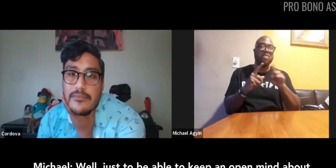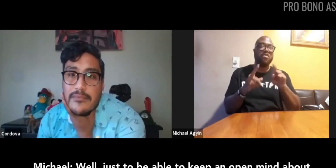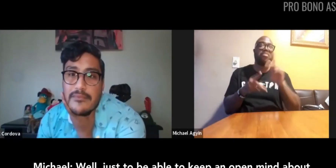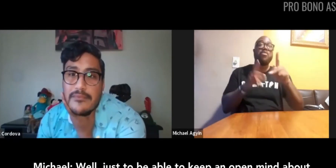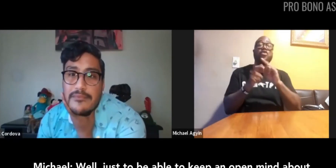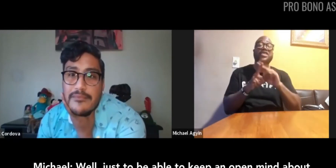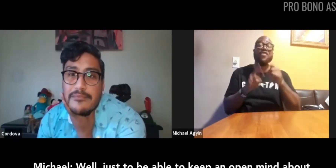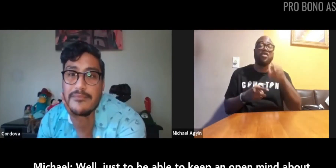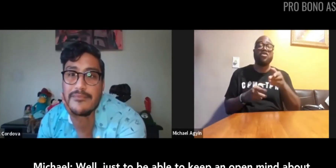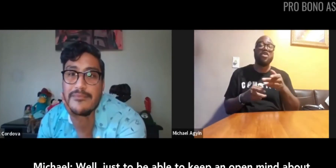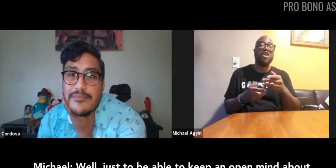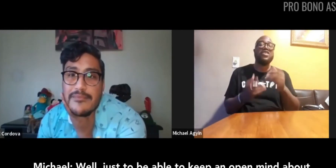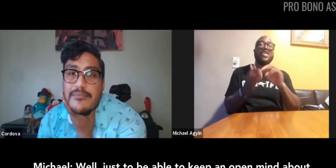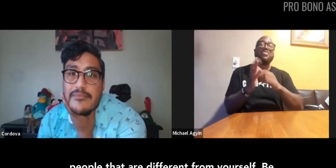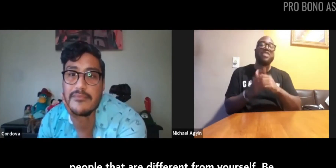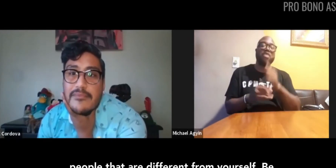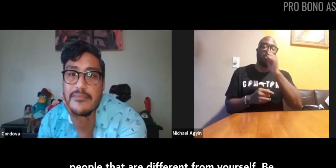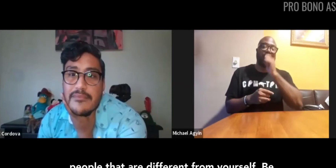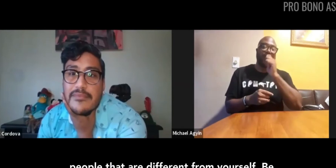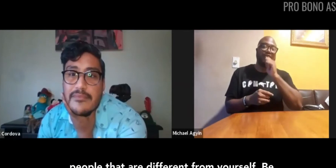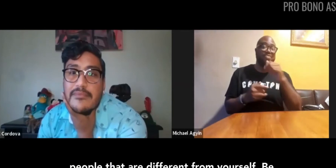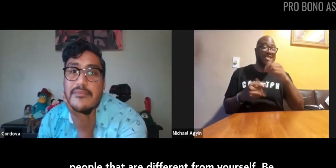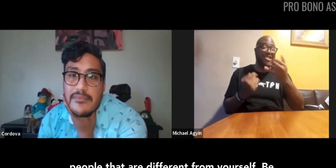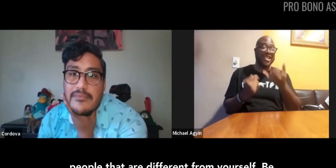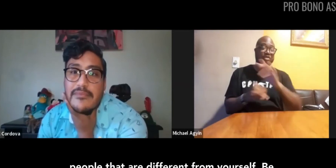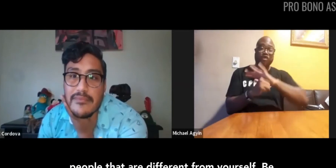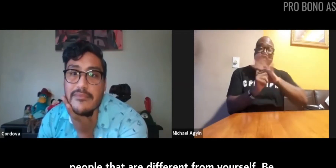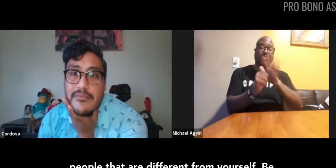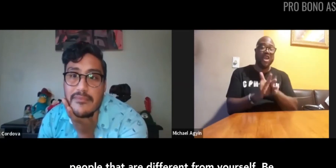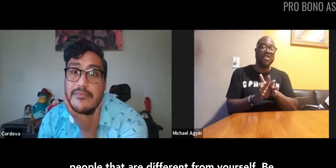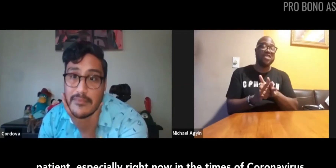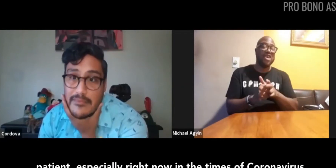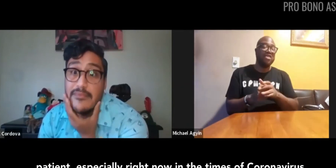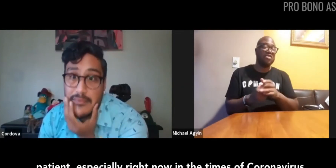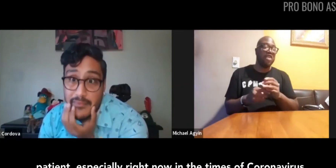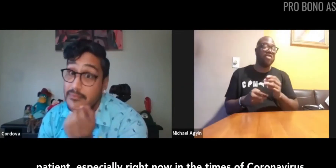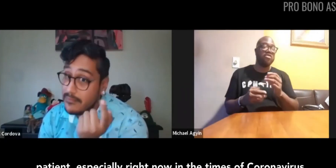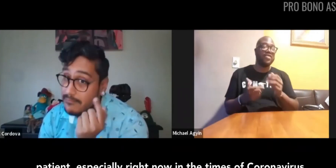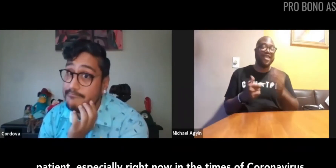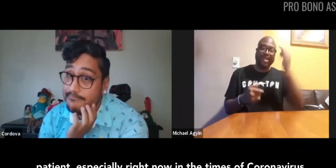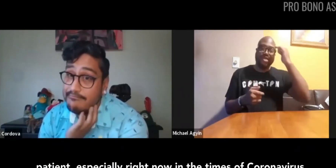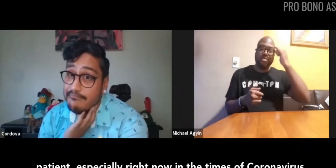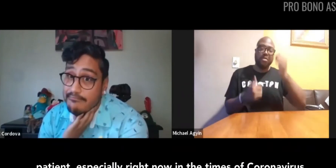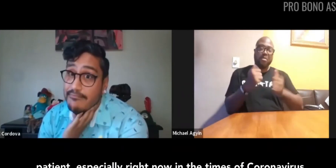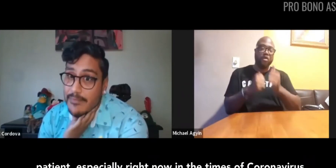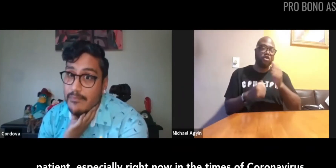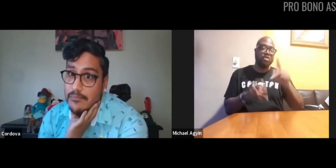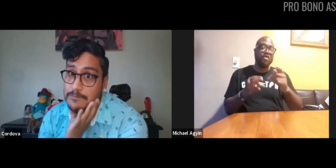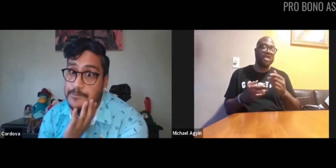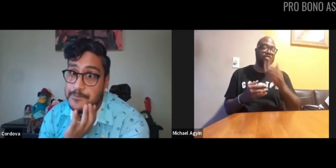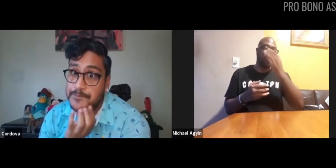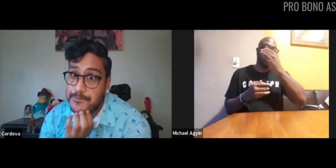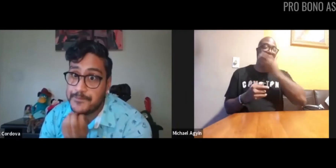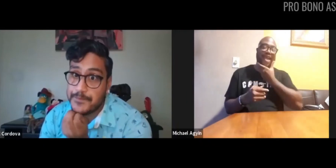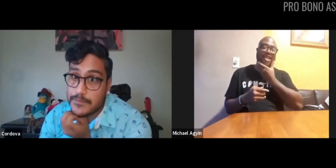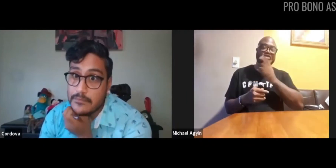Well, just to be able to keep an open mind about people that are different from yourself. Be patient, especially right now in the times of